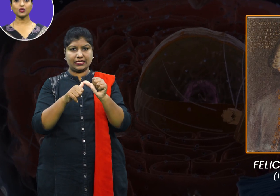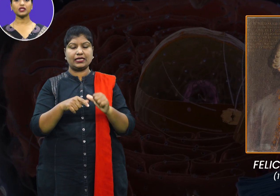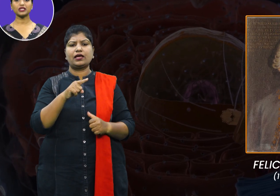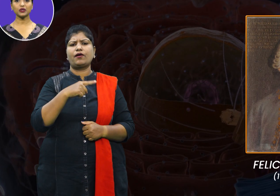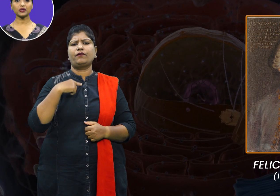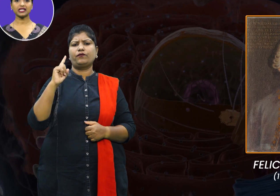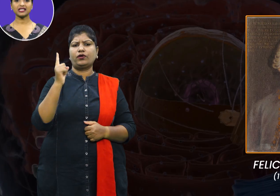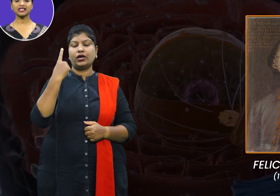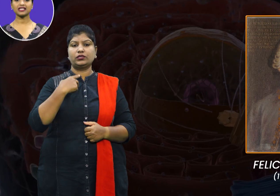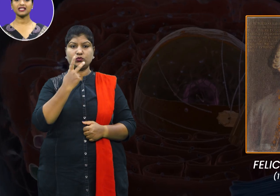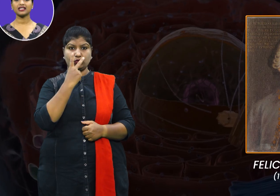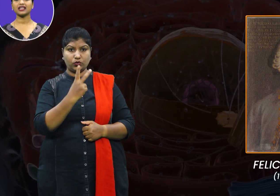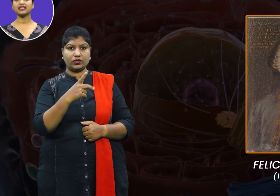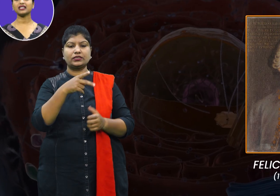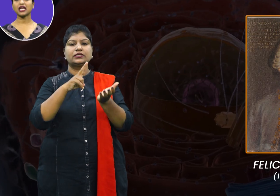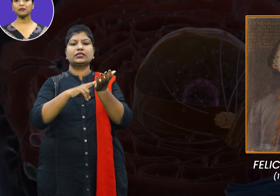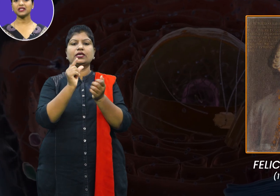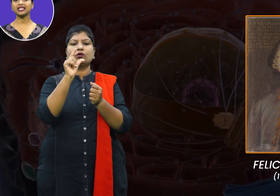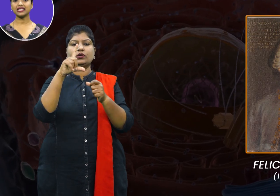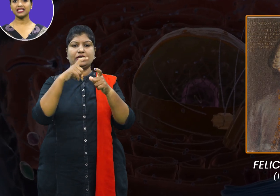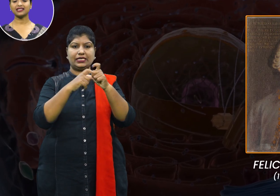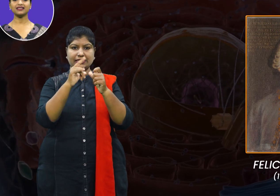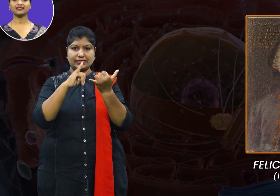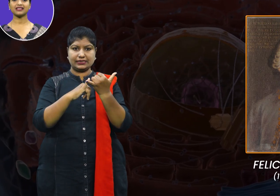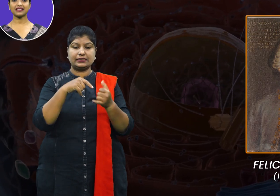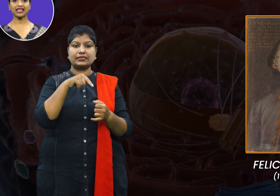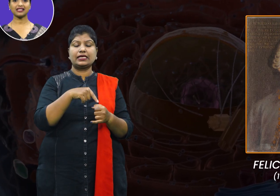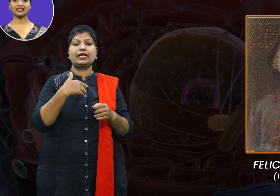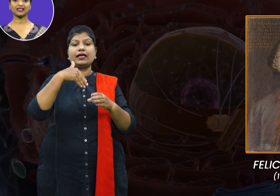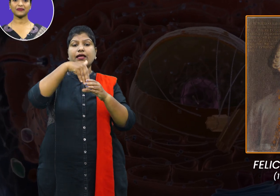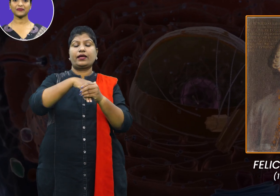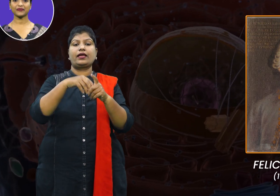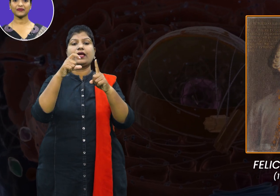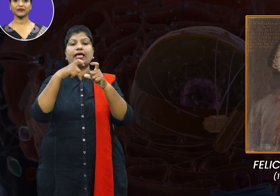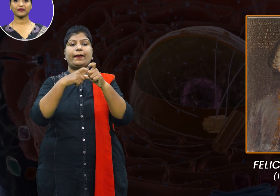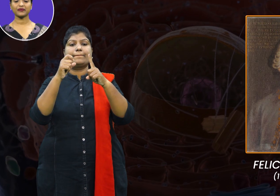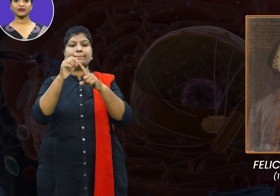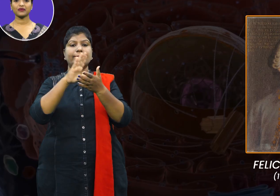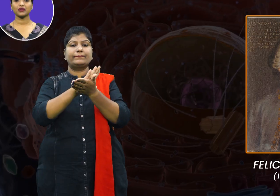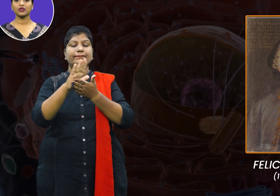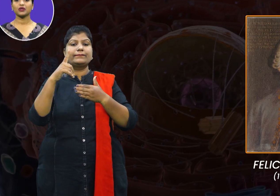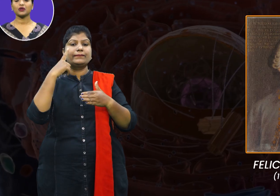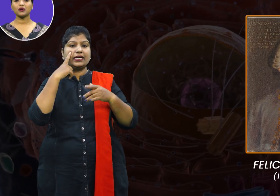first saw the nucleus in the epithelial cells